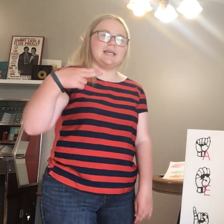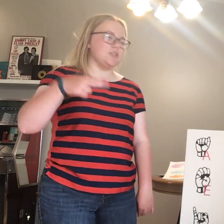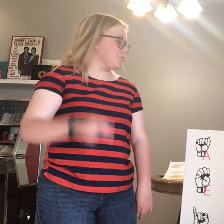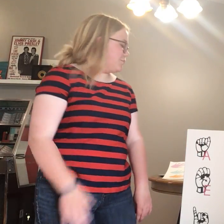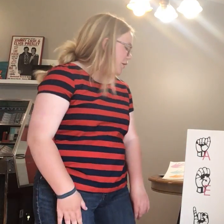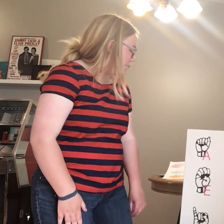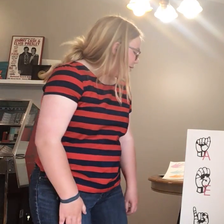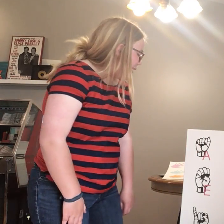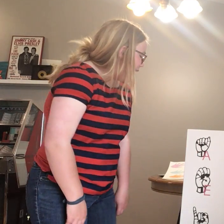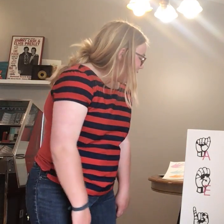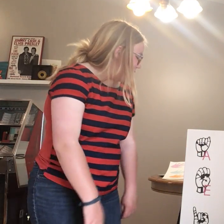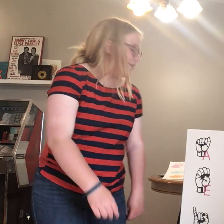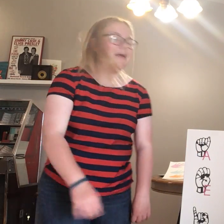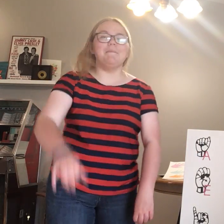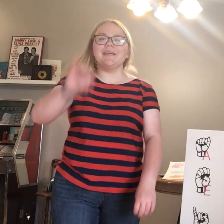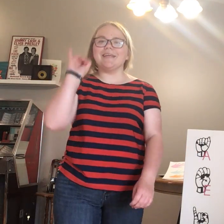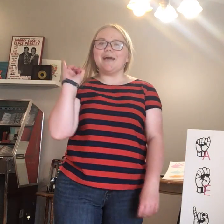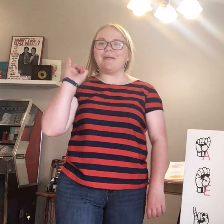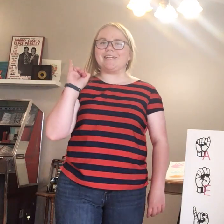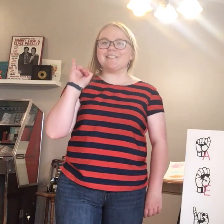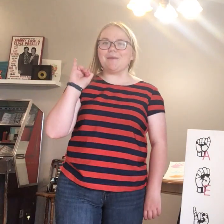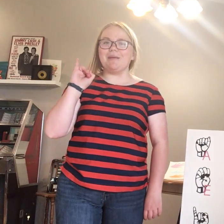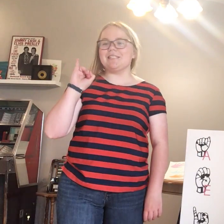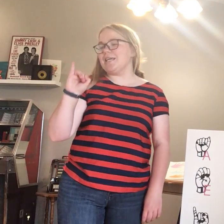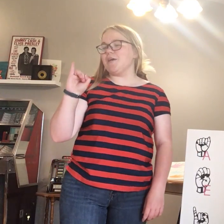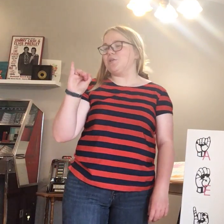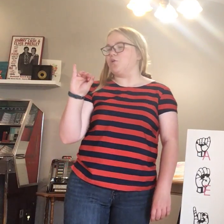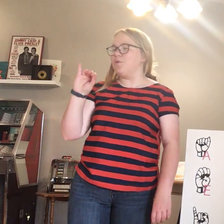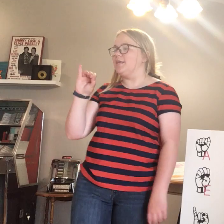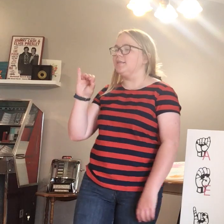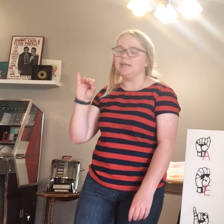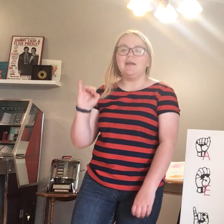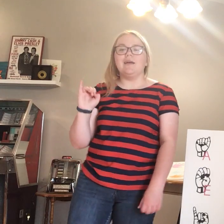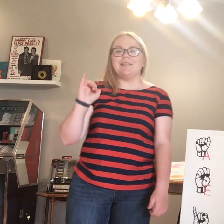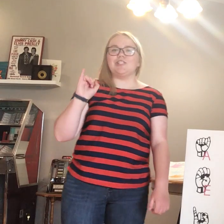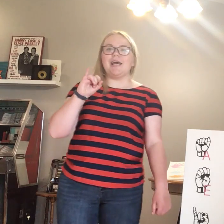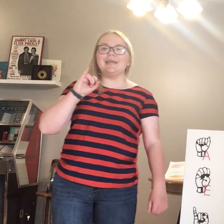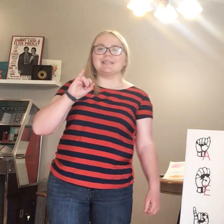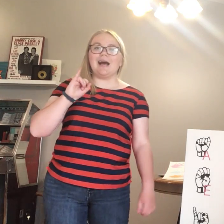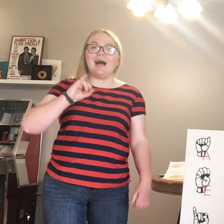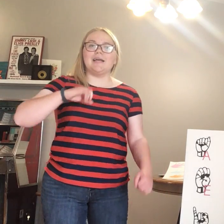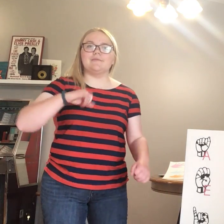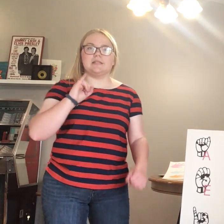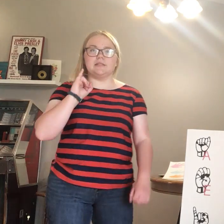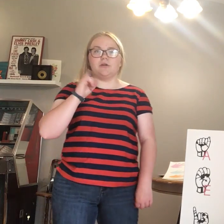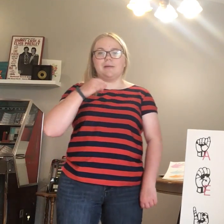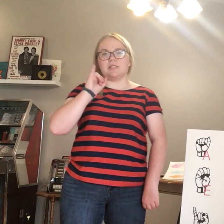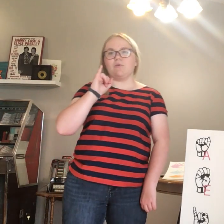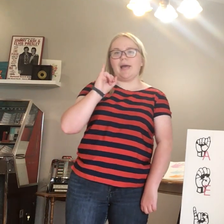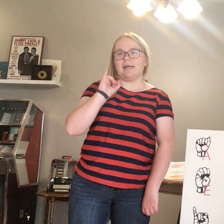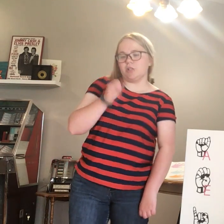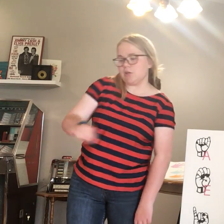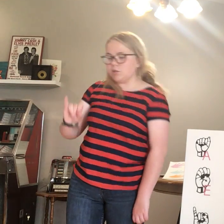H. Okay. I. Pinky up like you're sipping tea with the queen. And then J is I with a little bit of swag. Just swing